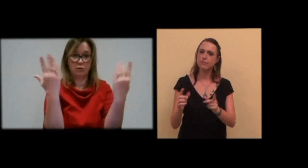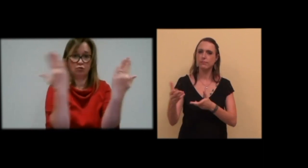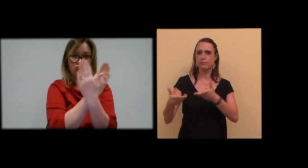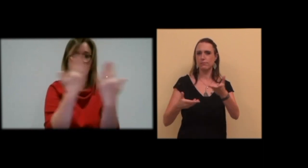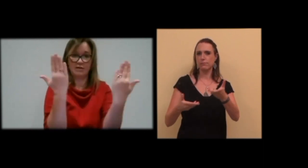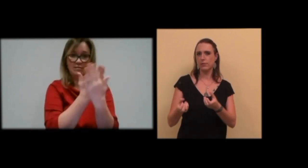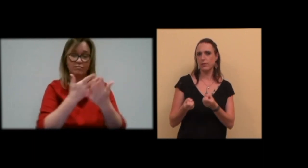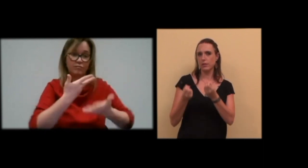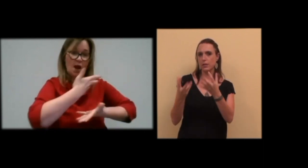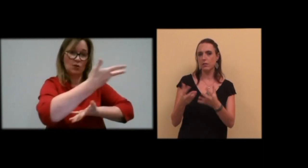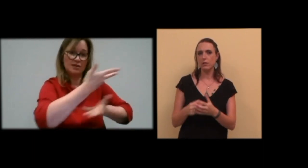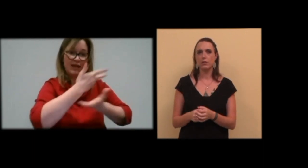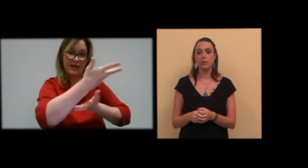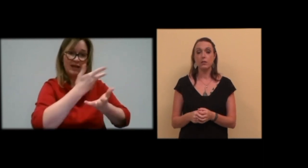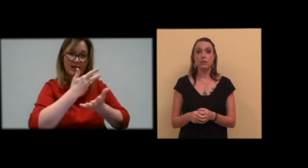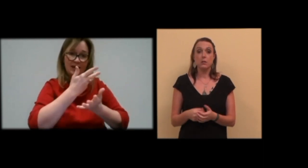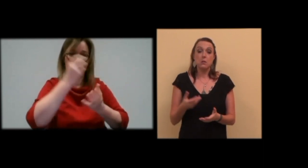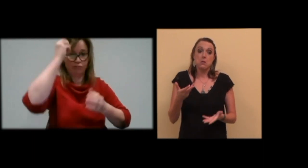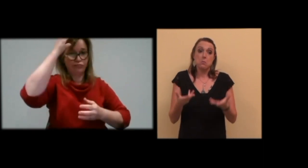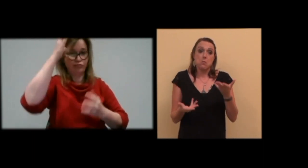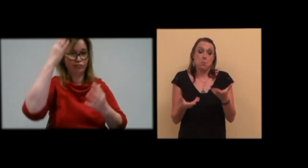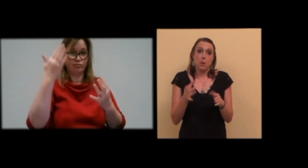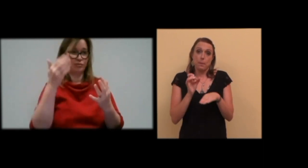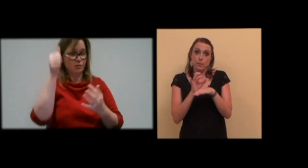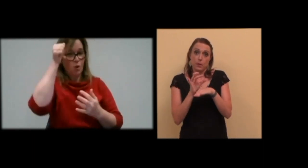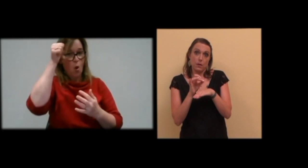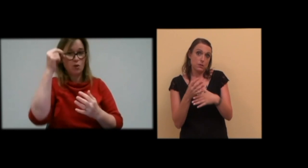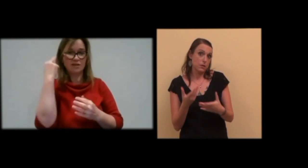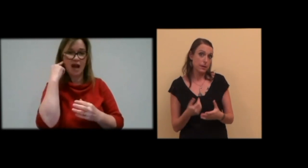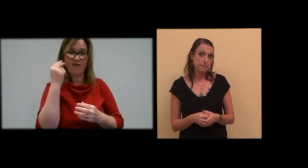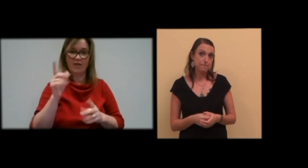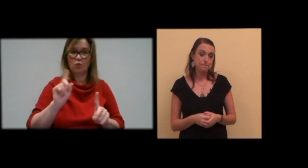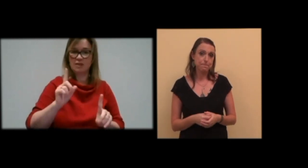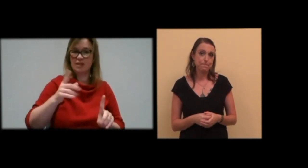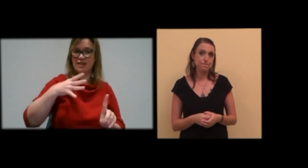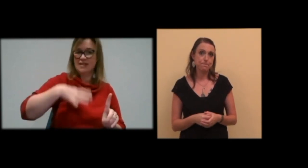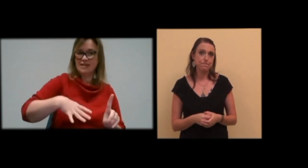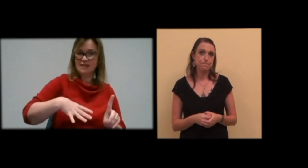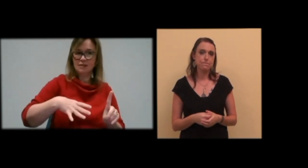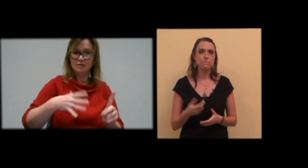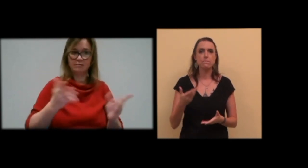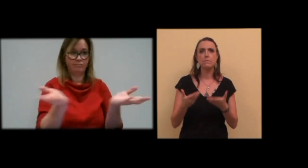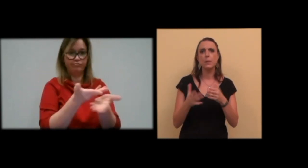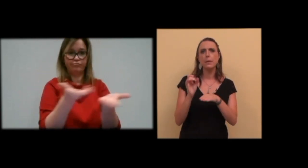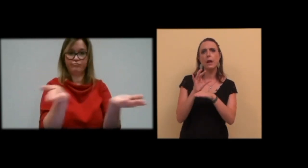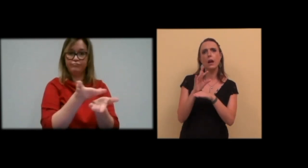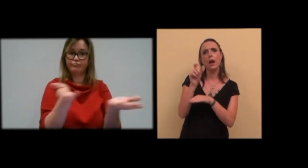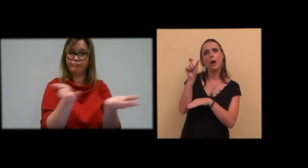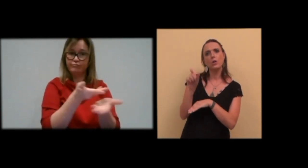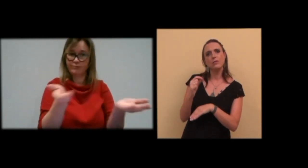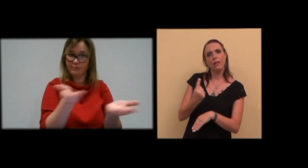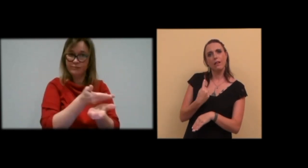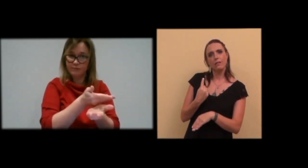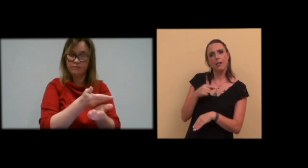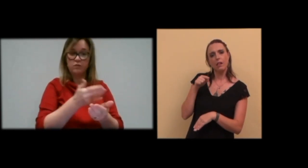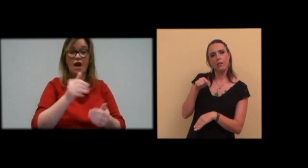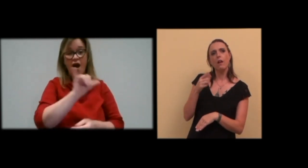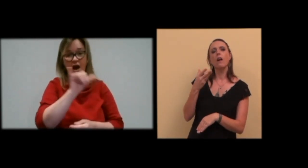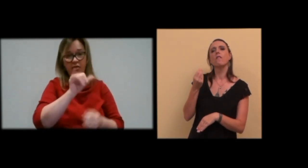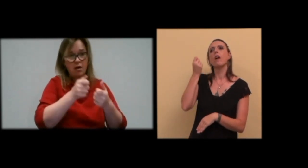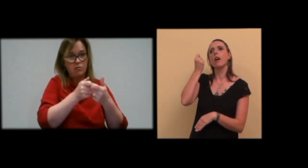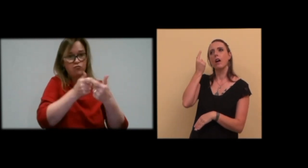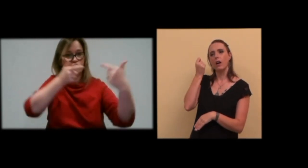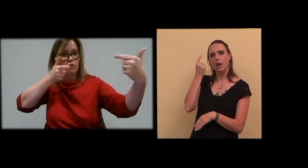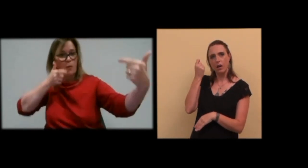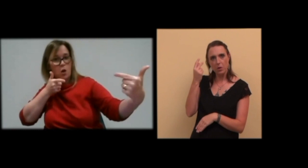them a specialist service. It could be counselling. So it could be counselling,